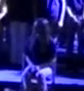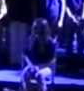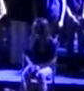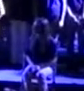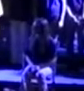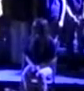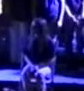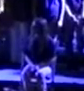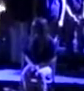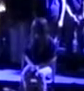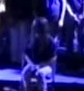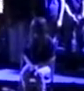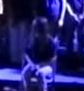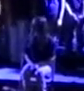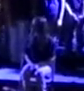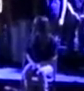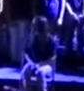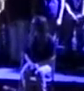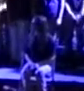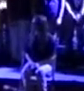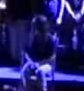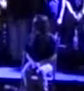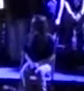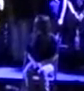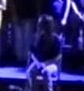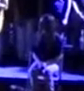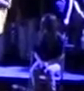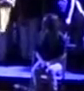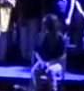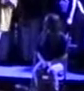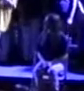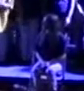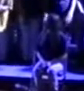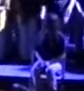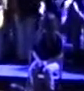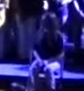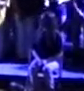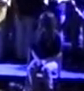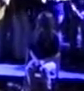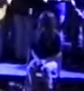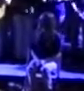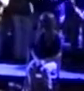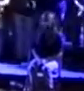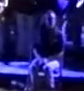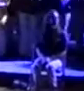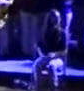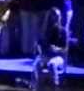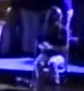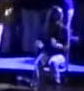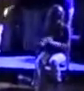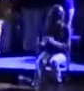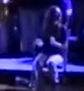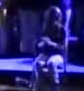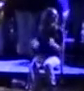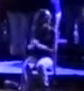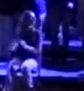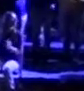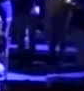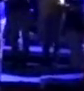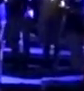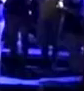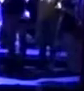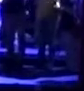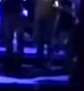From the Governor Moorhead School in North Carolina, Mr. Rick Coates and Ms. Rebecca Roma.